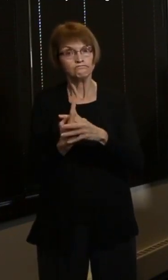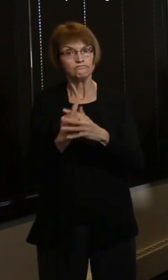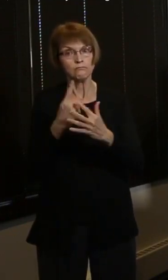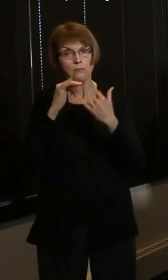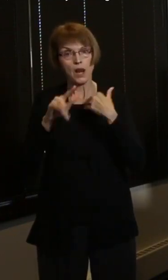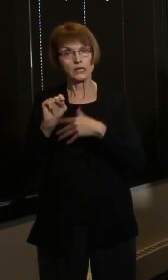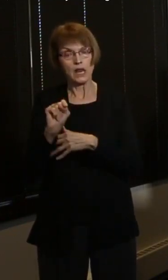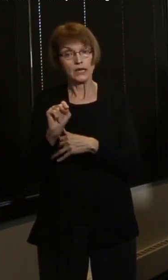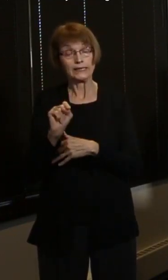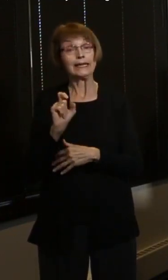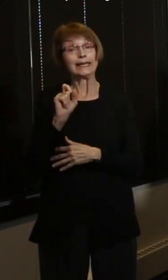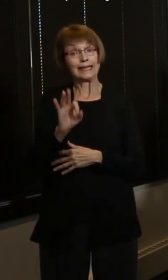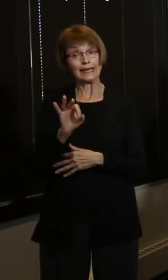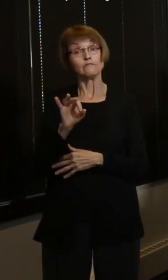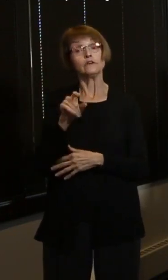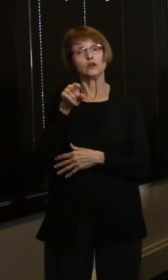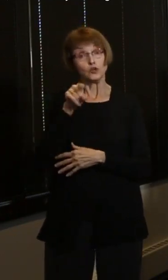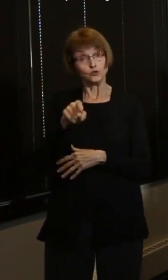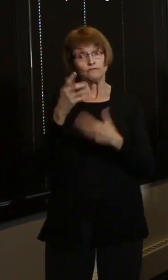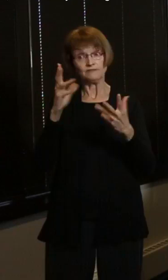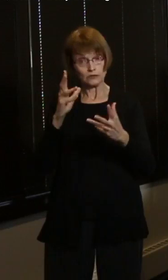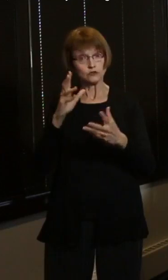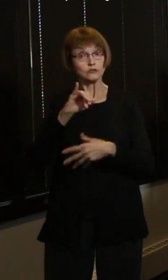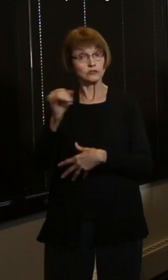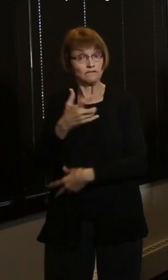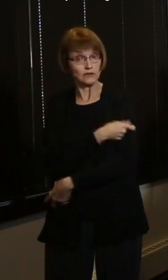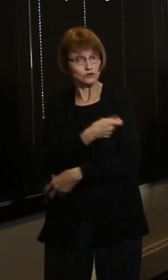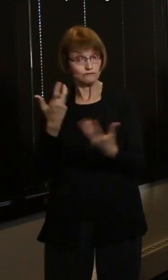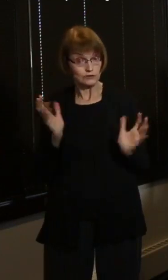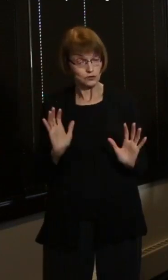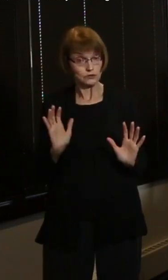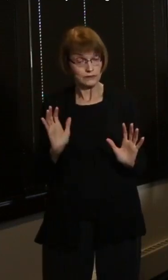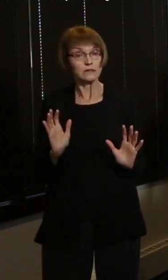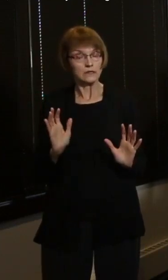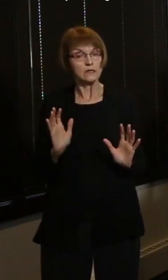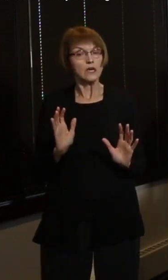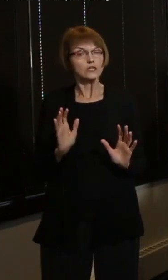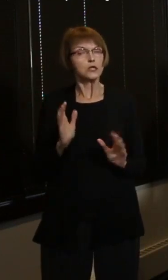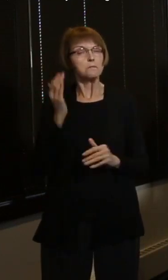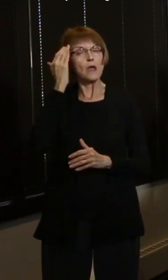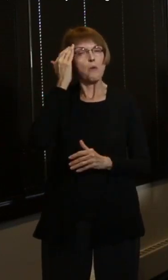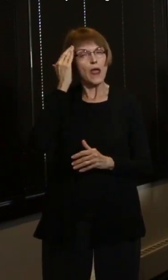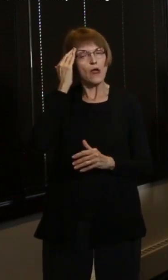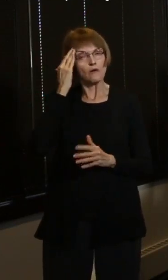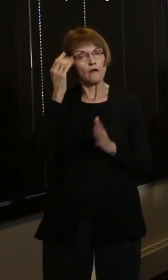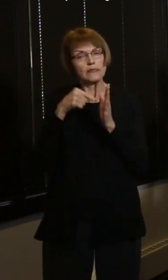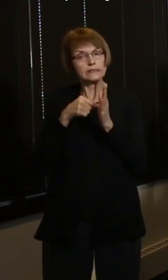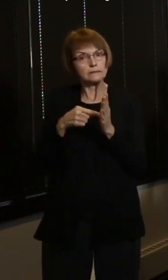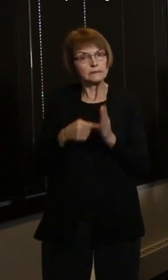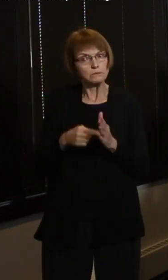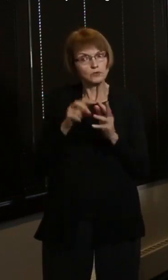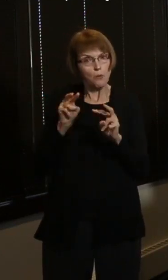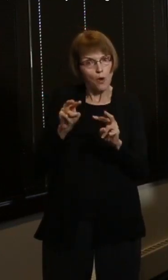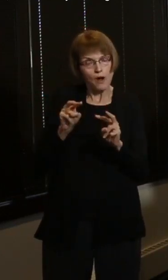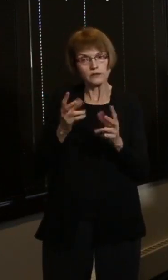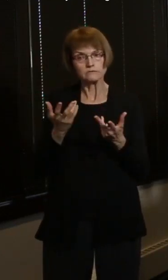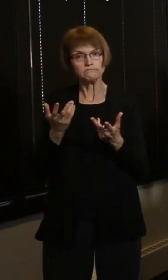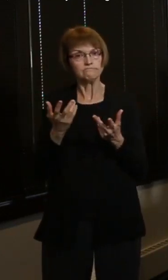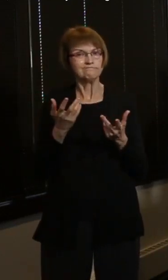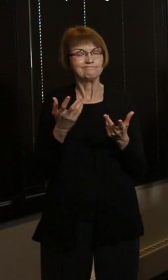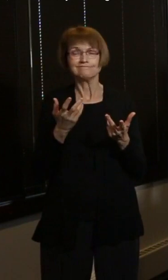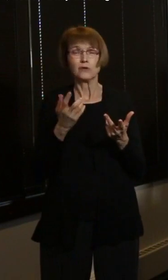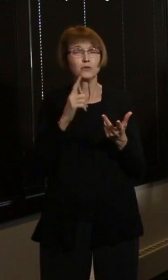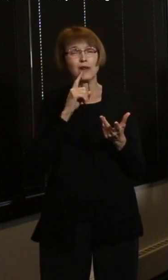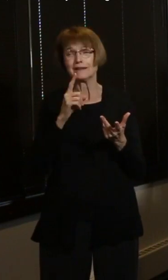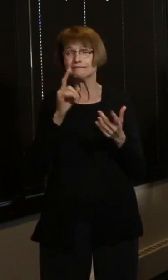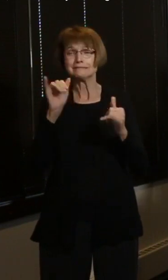people that has received a Johnson & Johnson vaccine, you should be aware of some of the symptoms to watch out for, just like with any